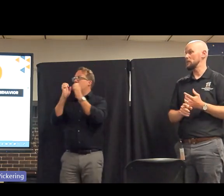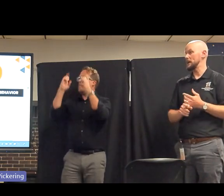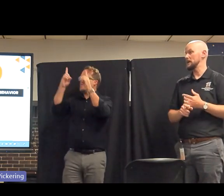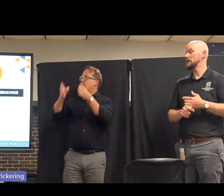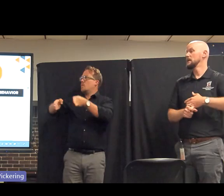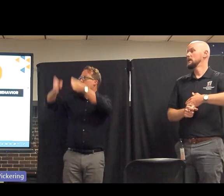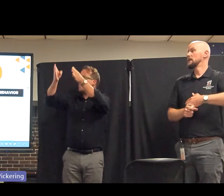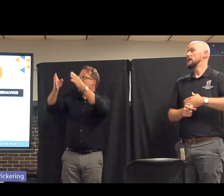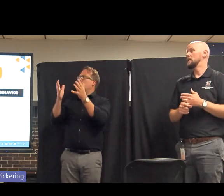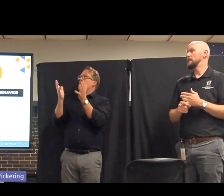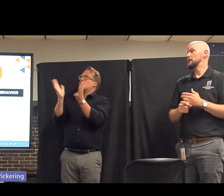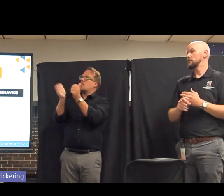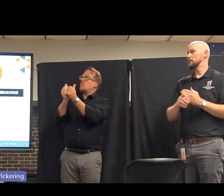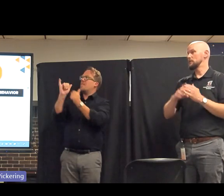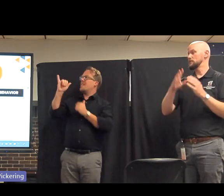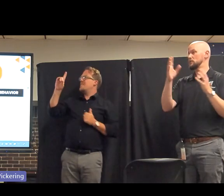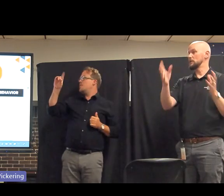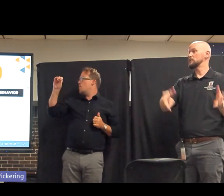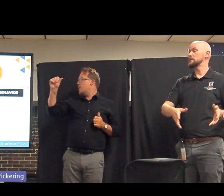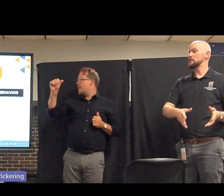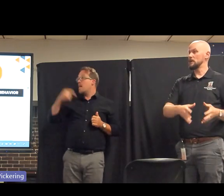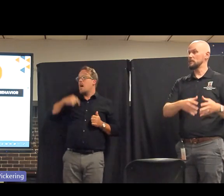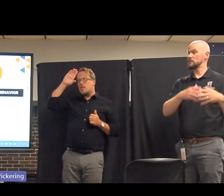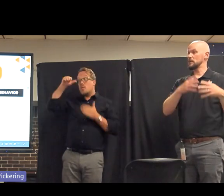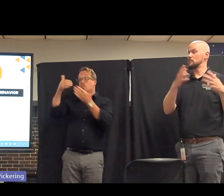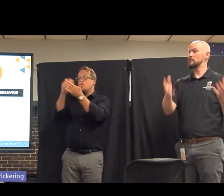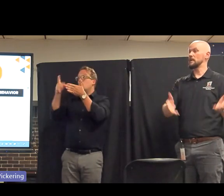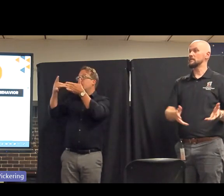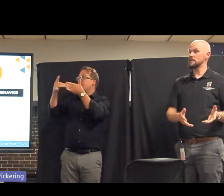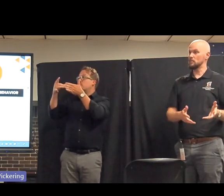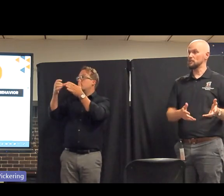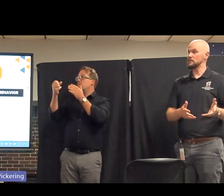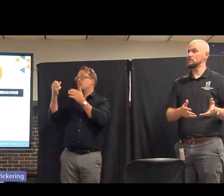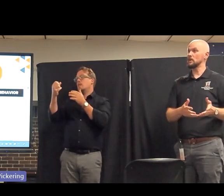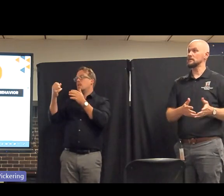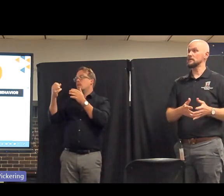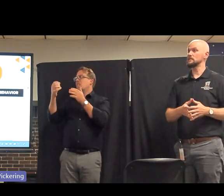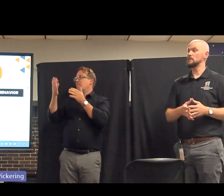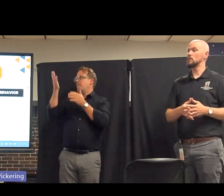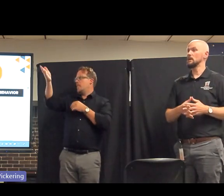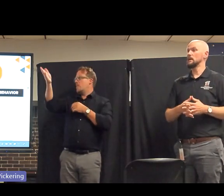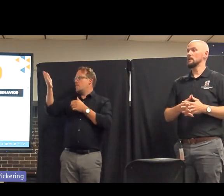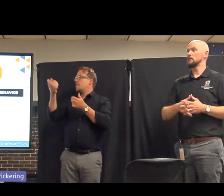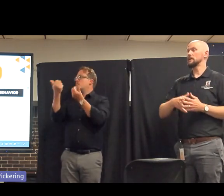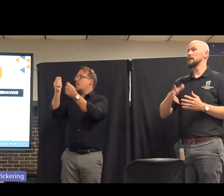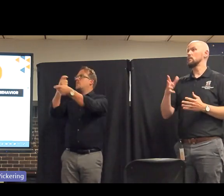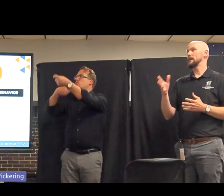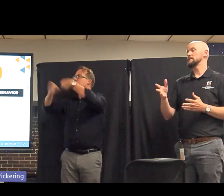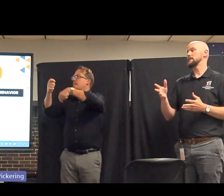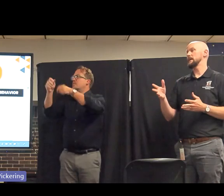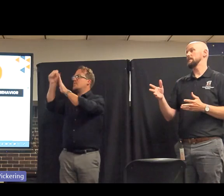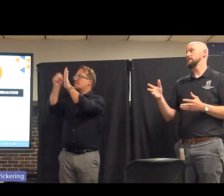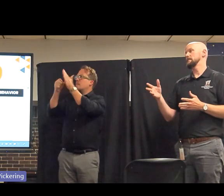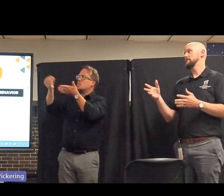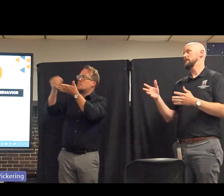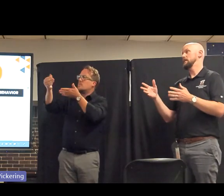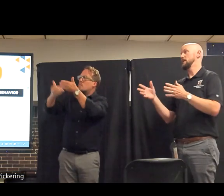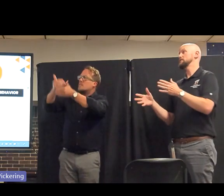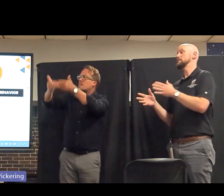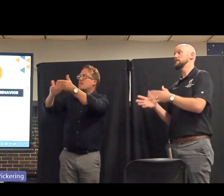with IDOA. I know that there's new leadership there and they're trying to revamp the state purchasing process. So looking at ways